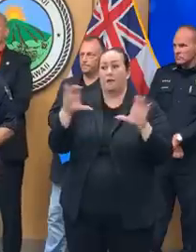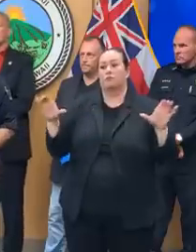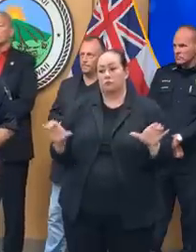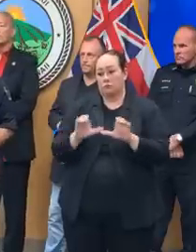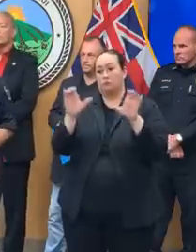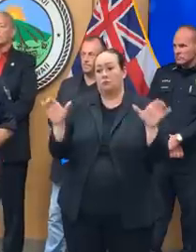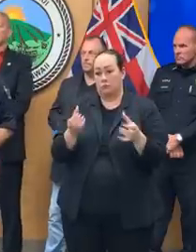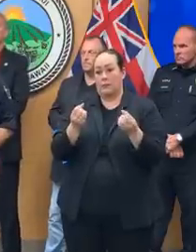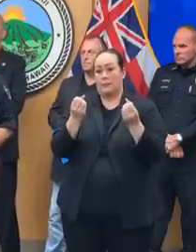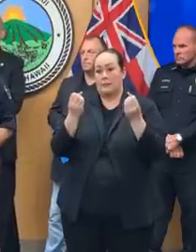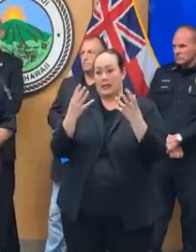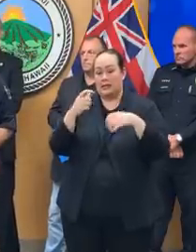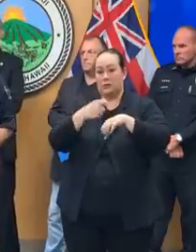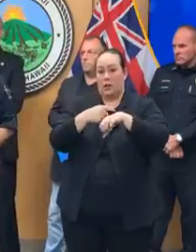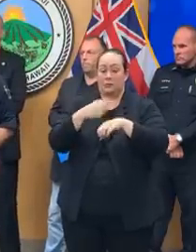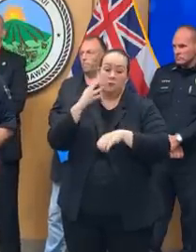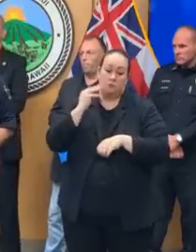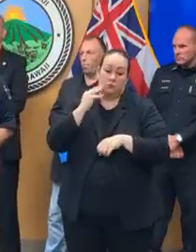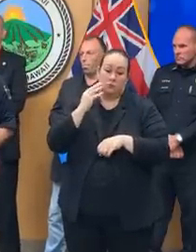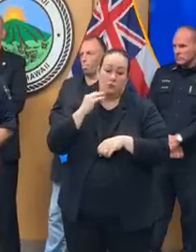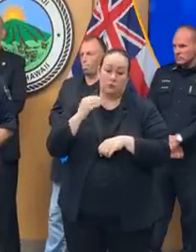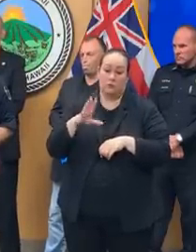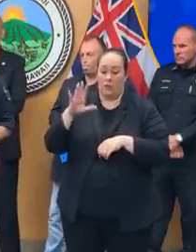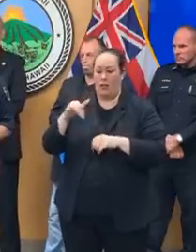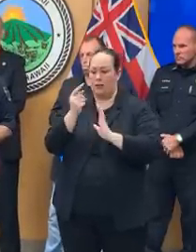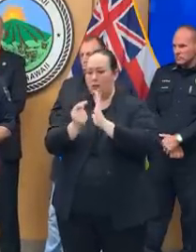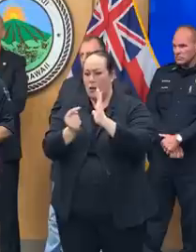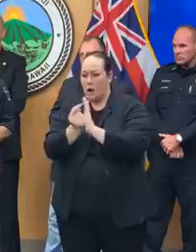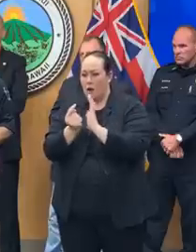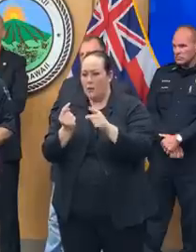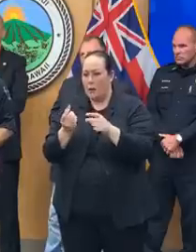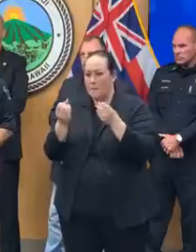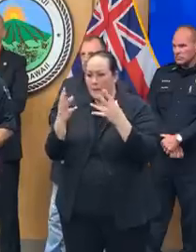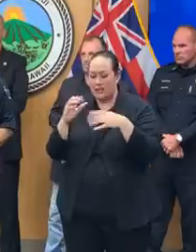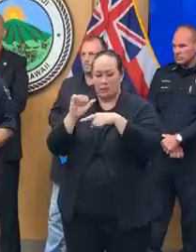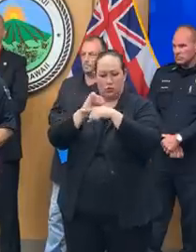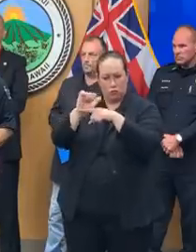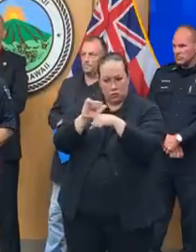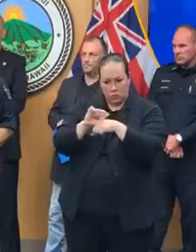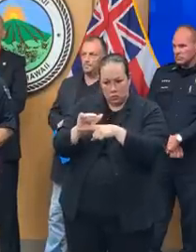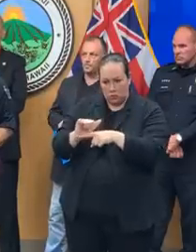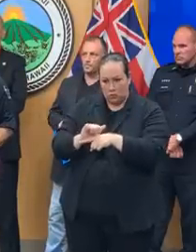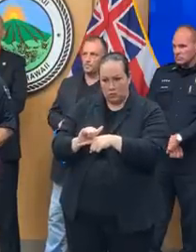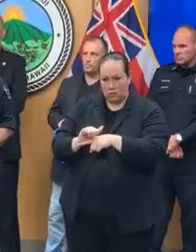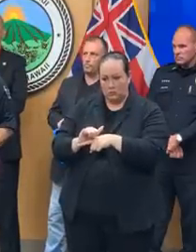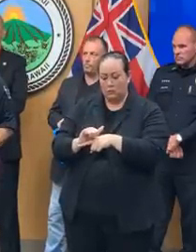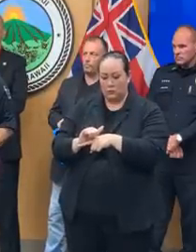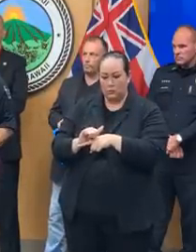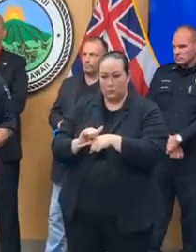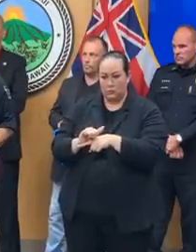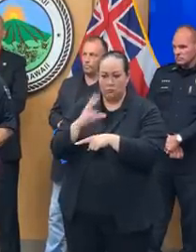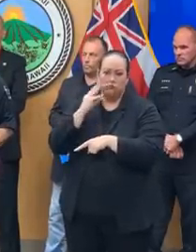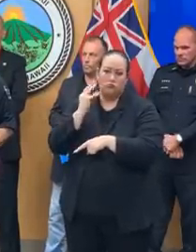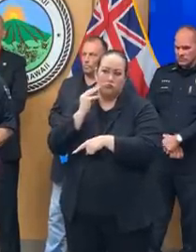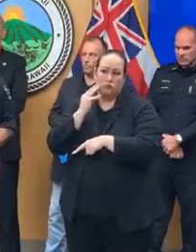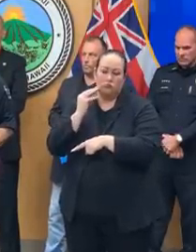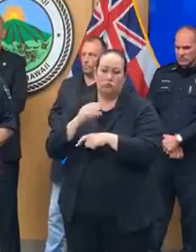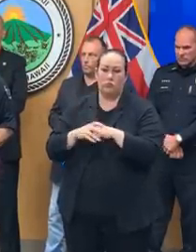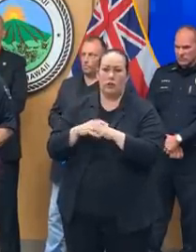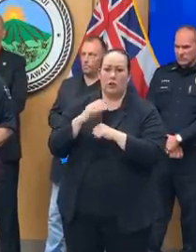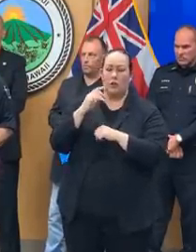numerous occasions. Also during that time, we went through numerous trainings as well. And so to say